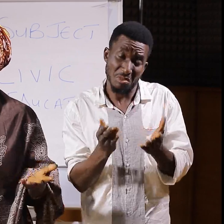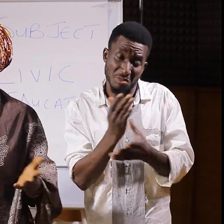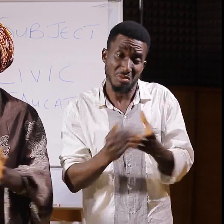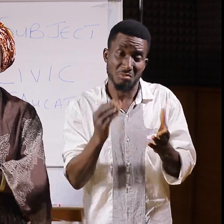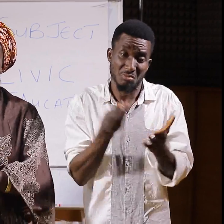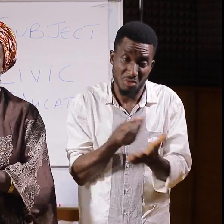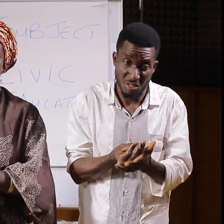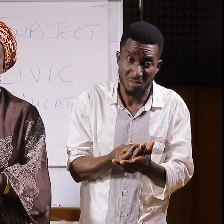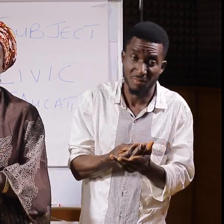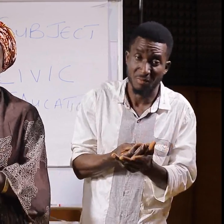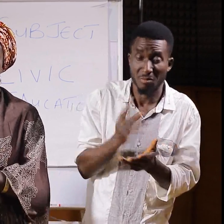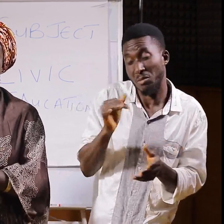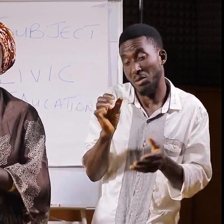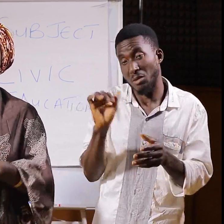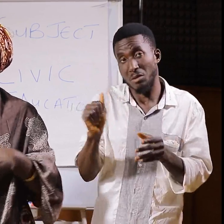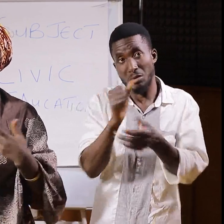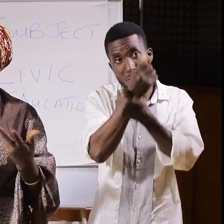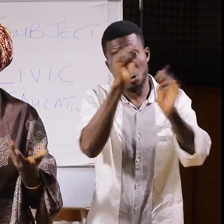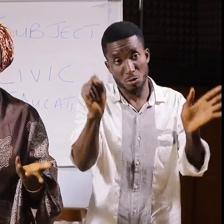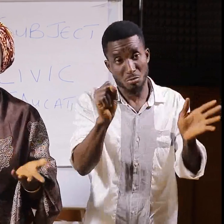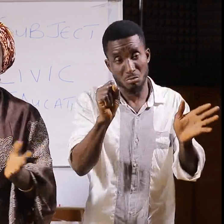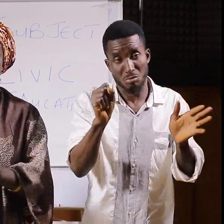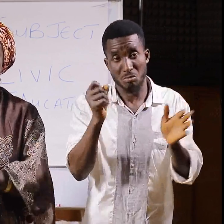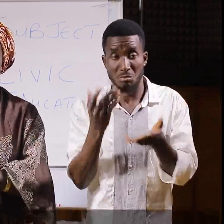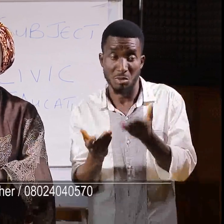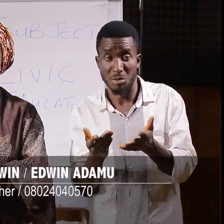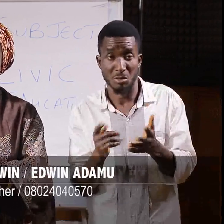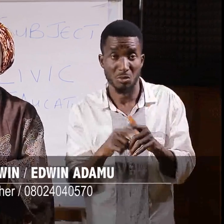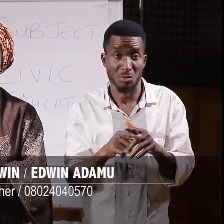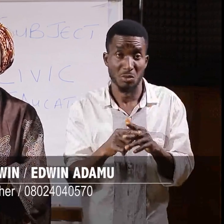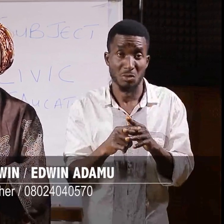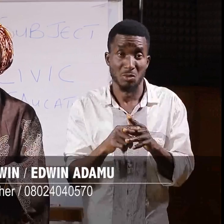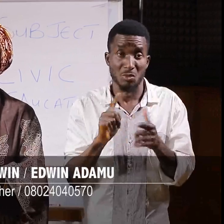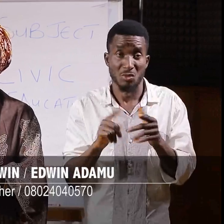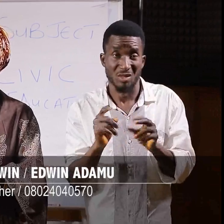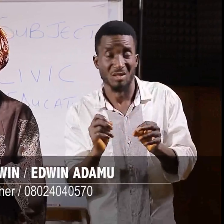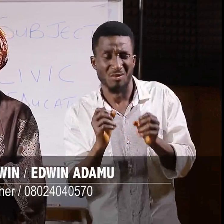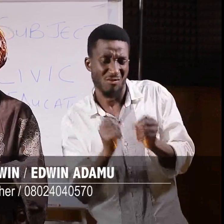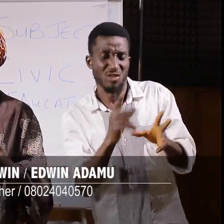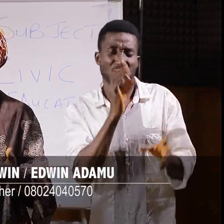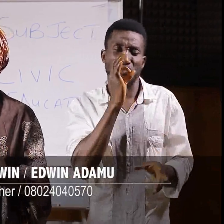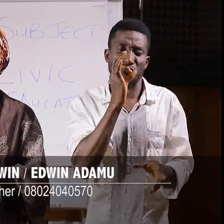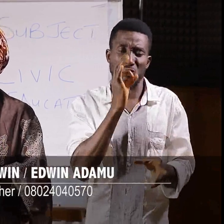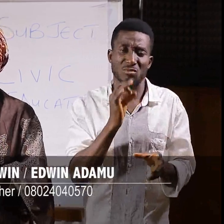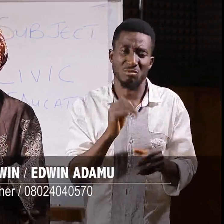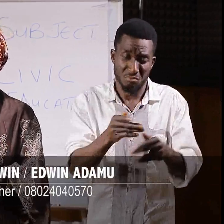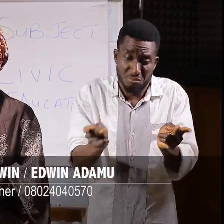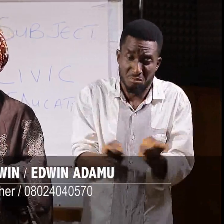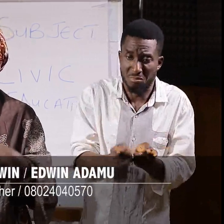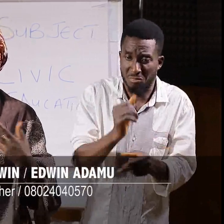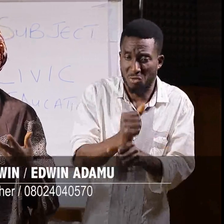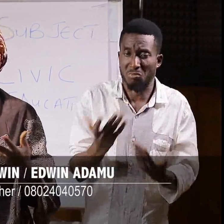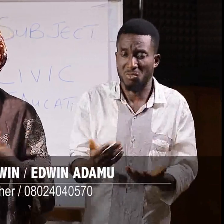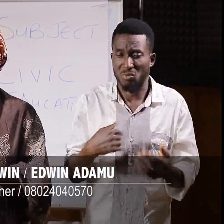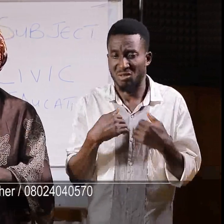to start a provision store, maybe to start a fast food joint, and so on and so forth.